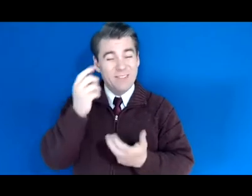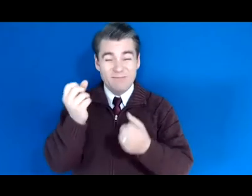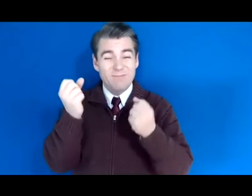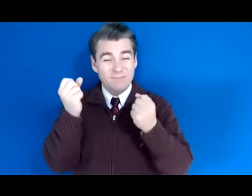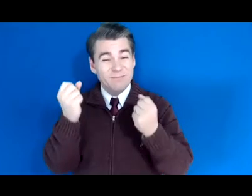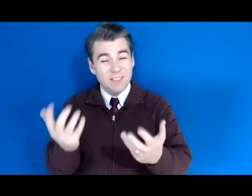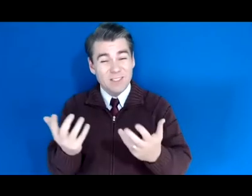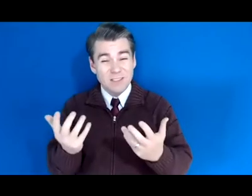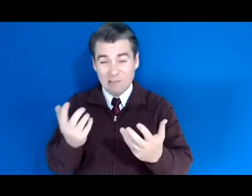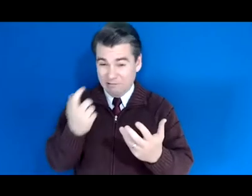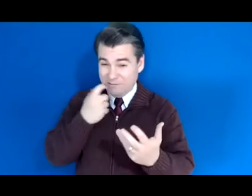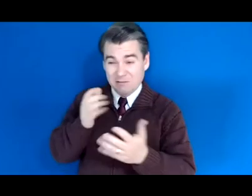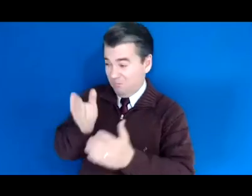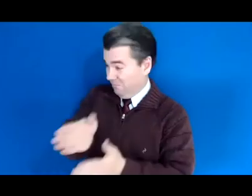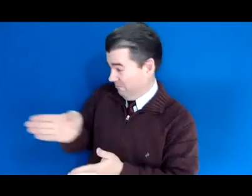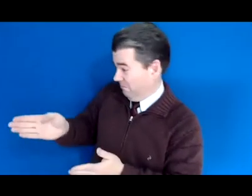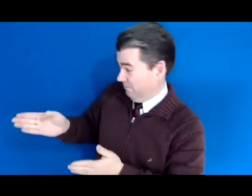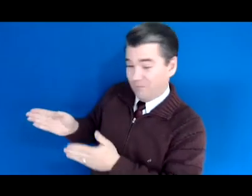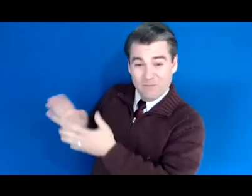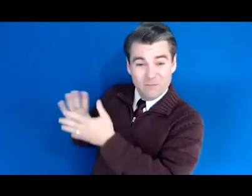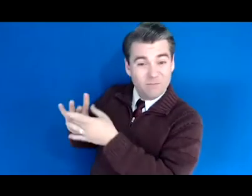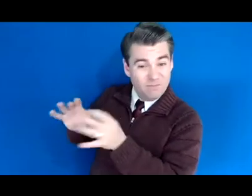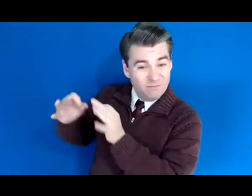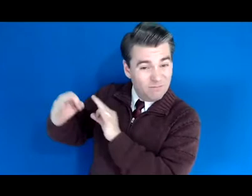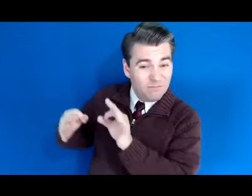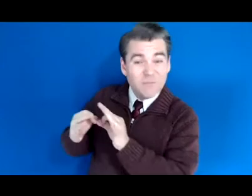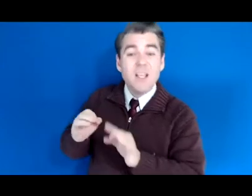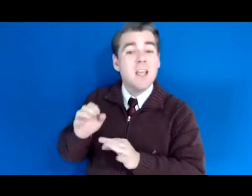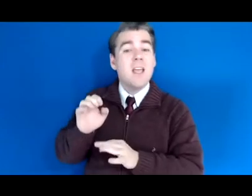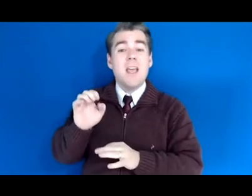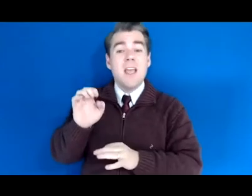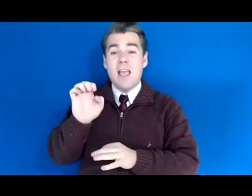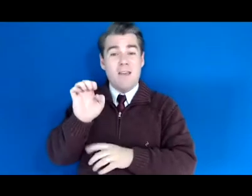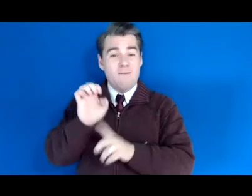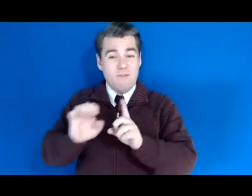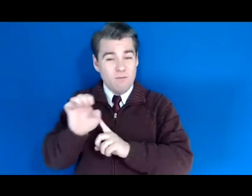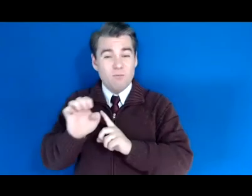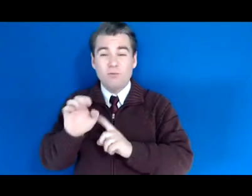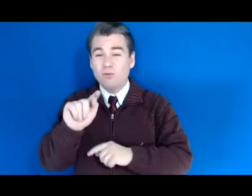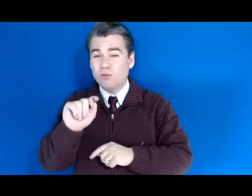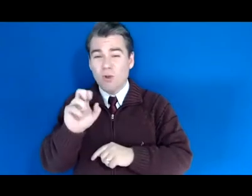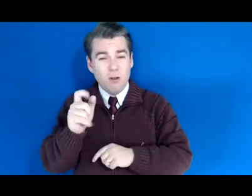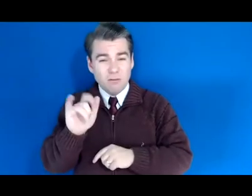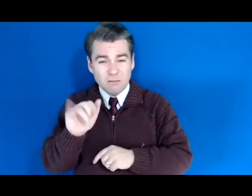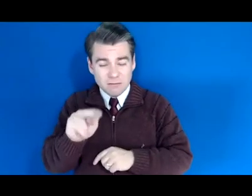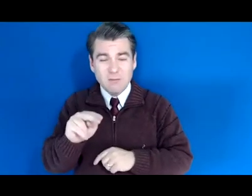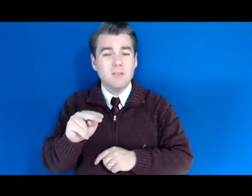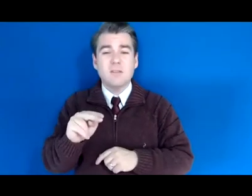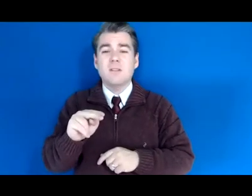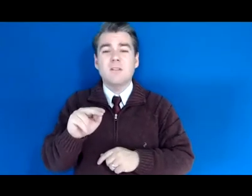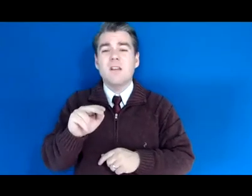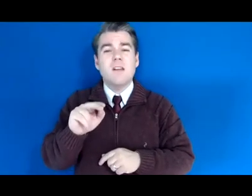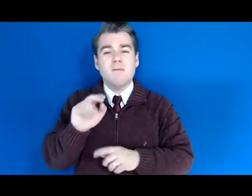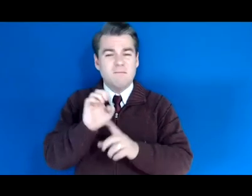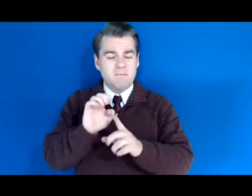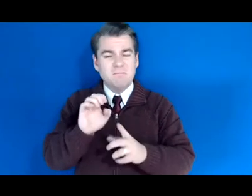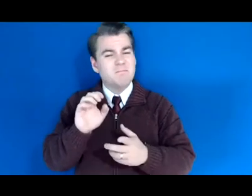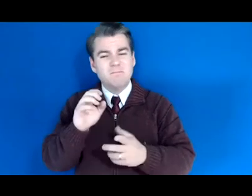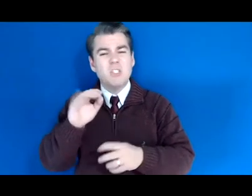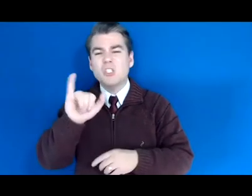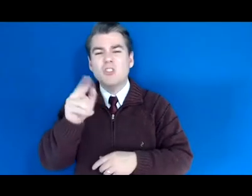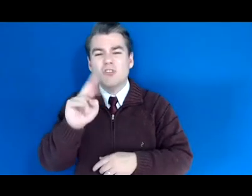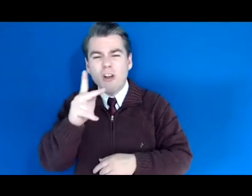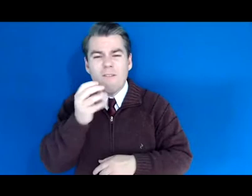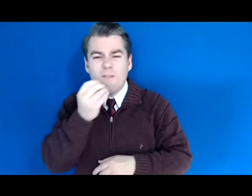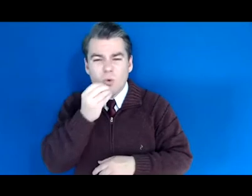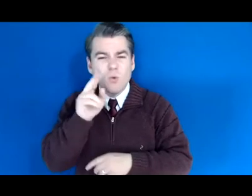above, environmental toxins, past antibiotics, and junk food use. Our 16-year-old daughter with